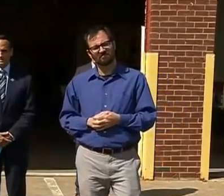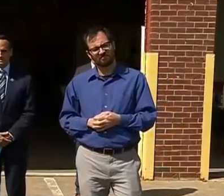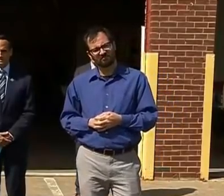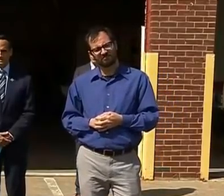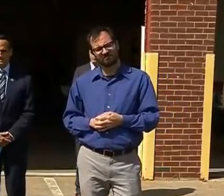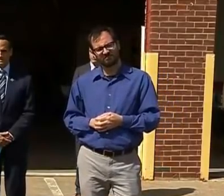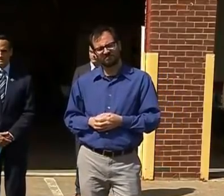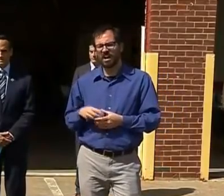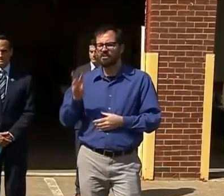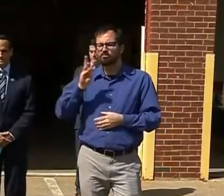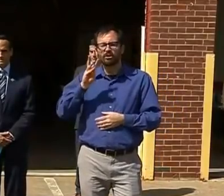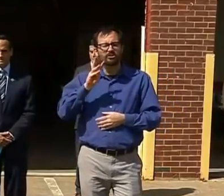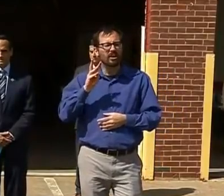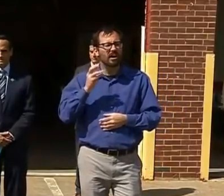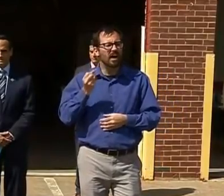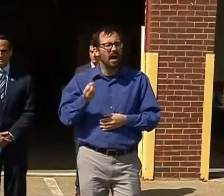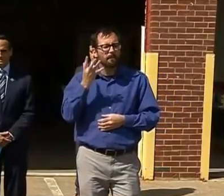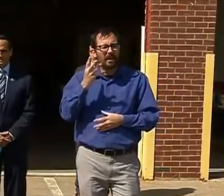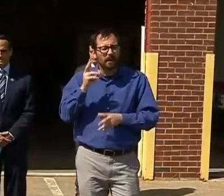open probably Monday.